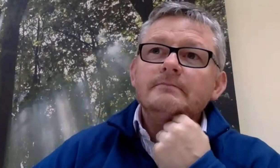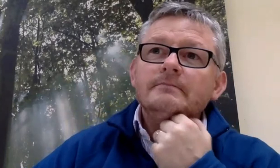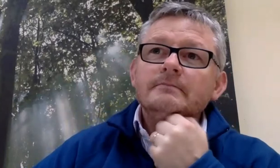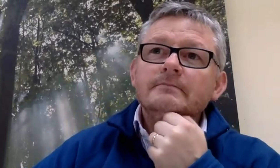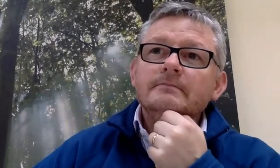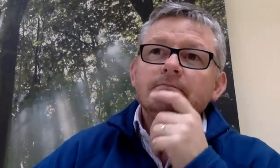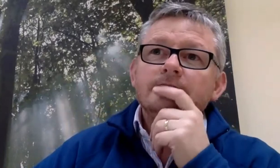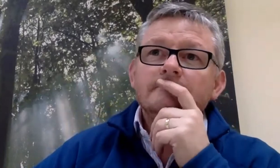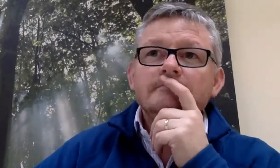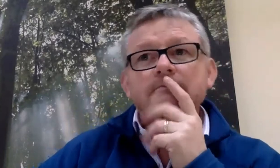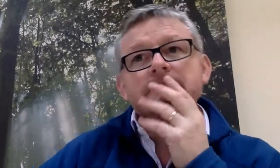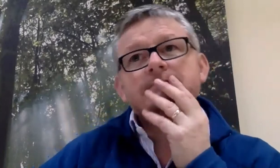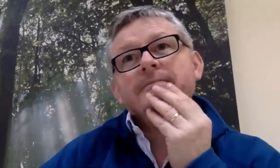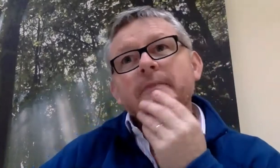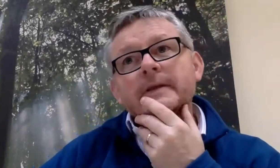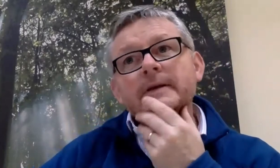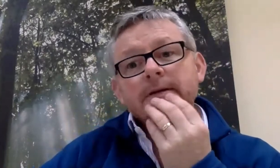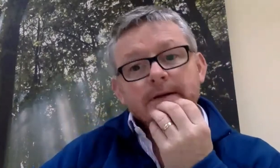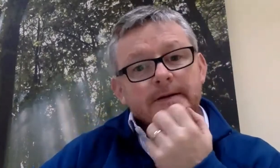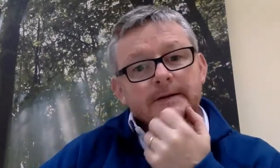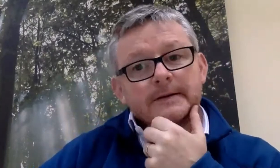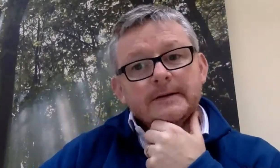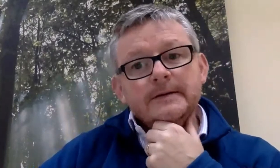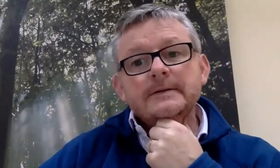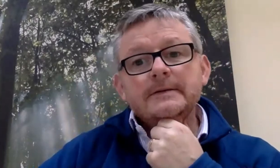we are smaller. So I think that's a big part of the answer.